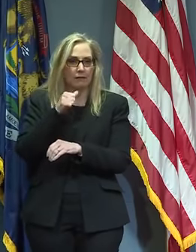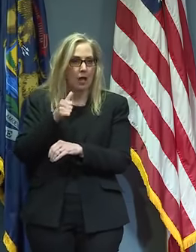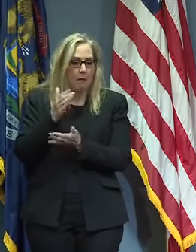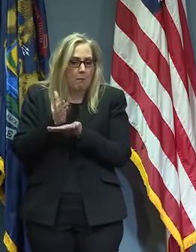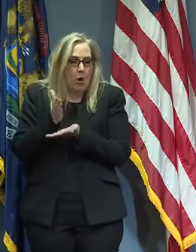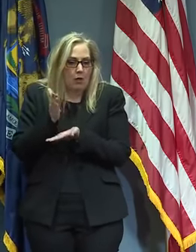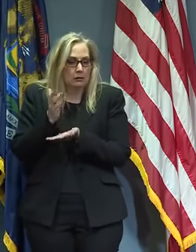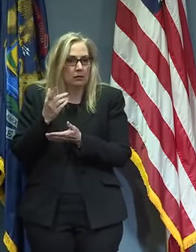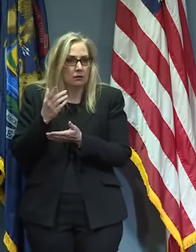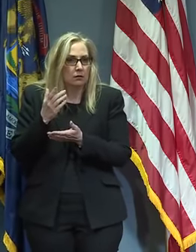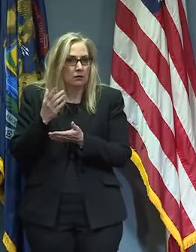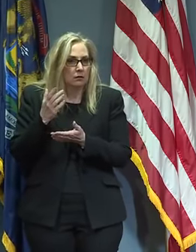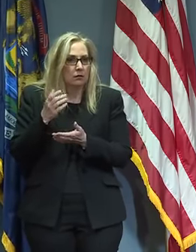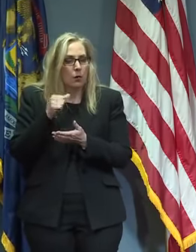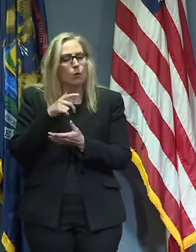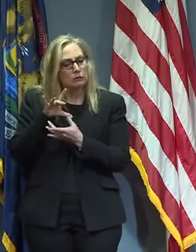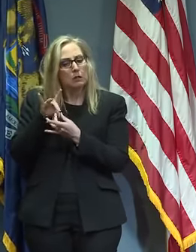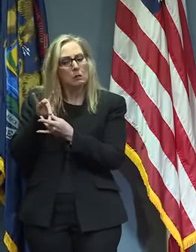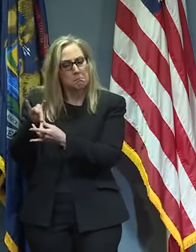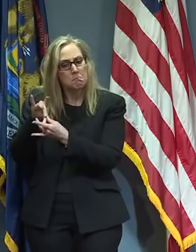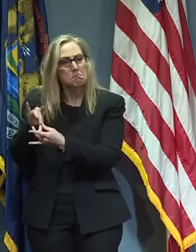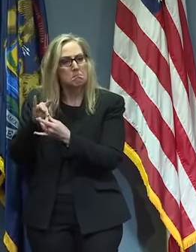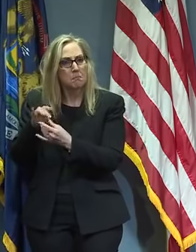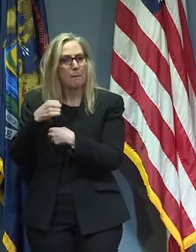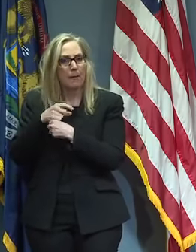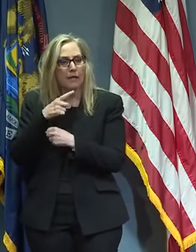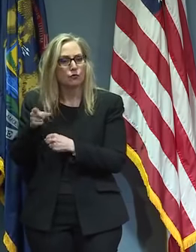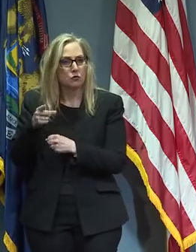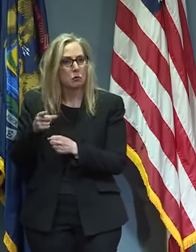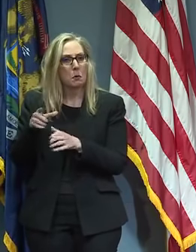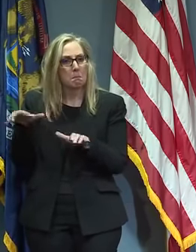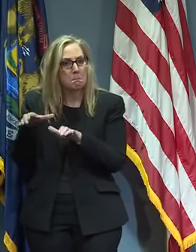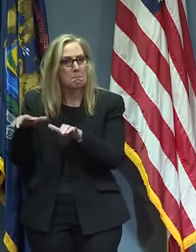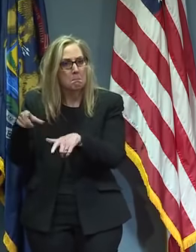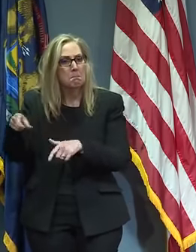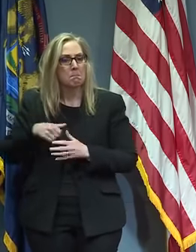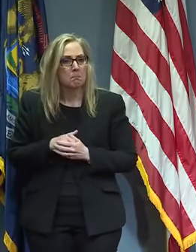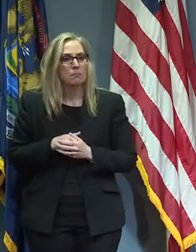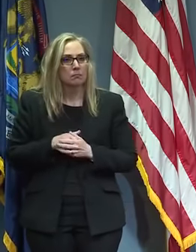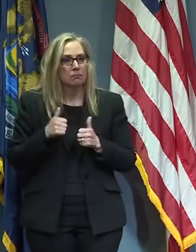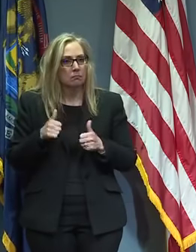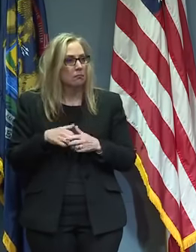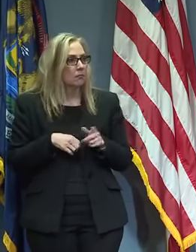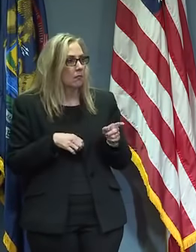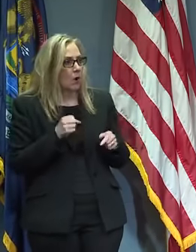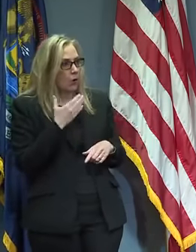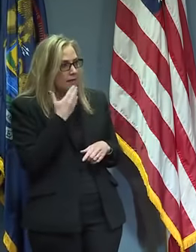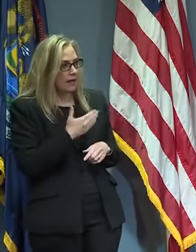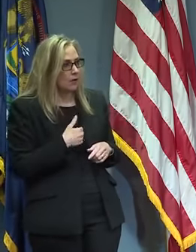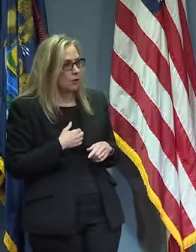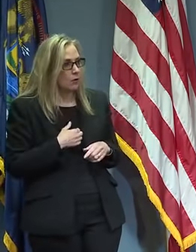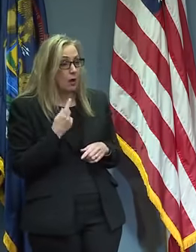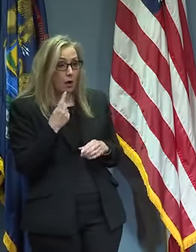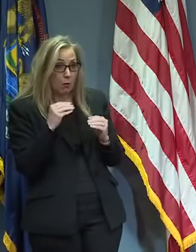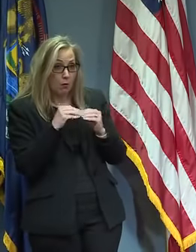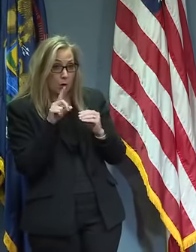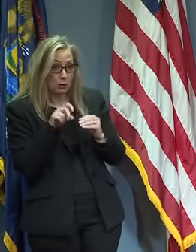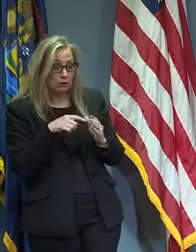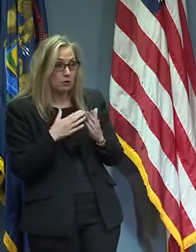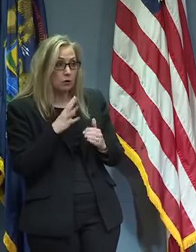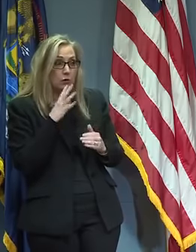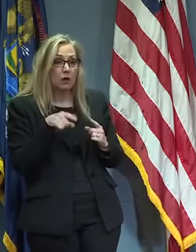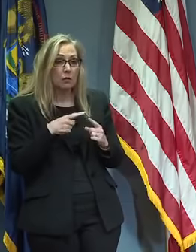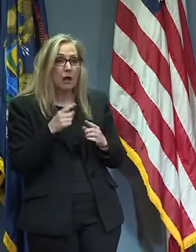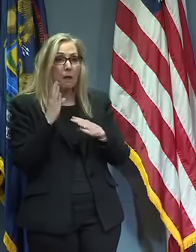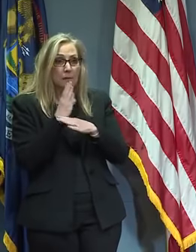we're training up our volunteers and connecting them with local health departments. That work is going on now. Thanks. And if I could, just one more. You talked a lot about